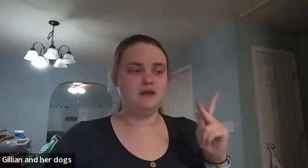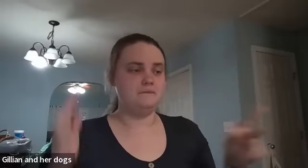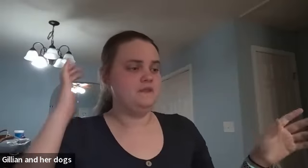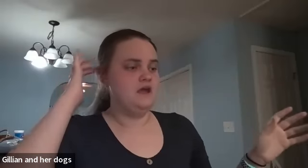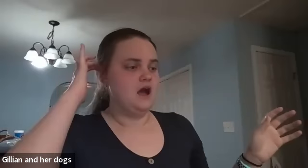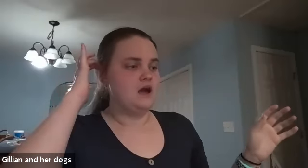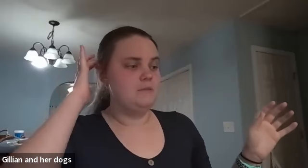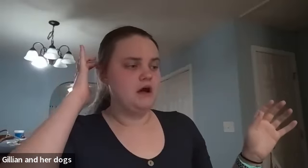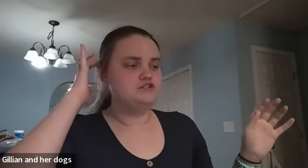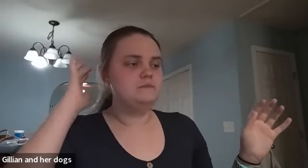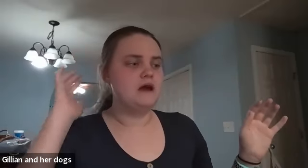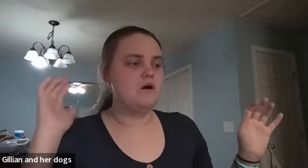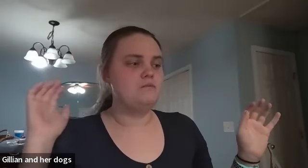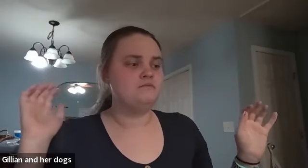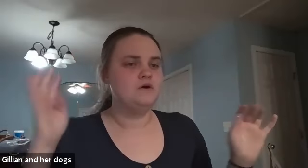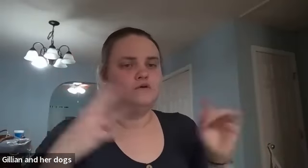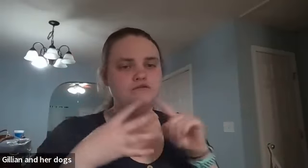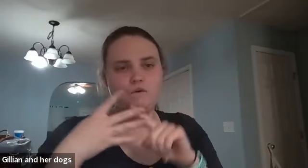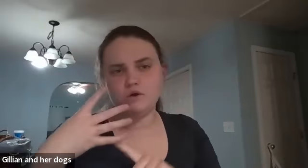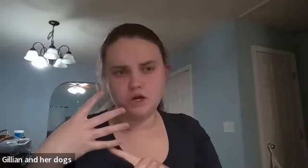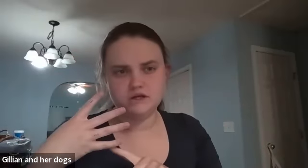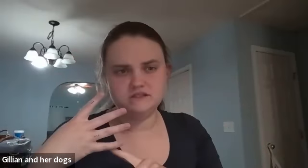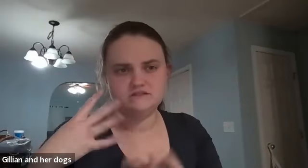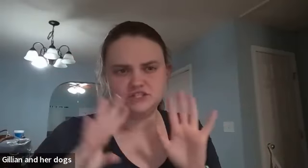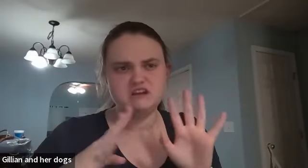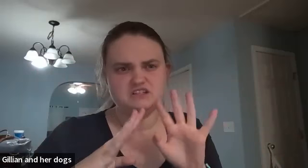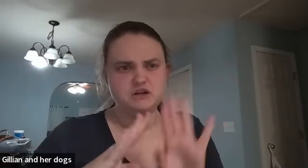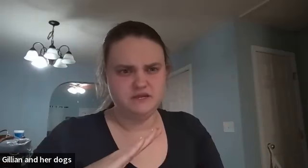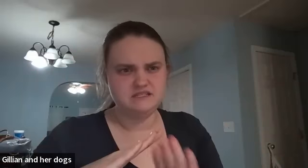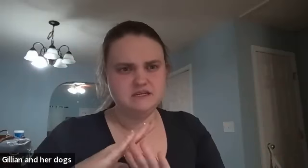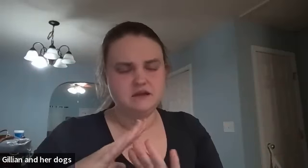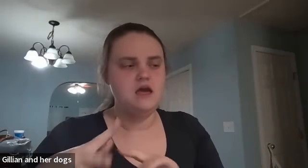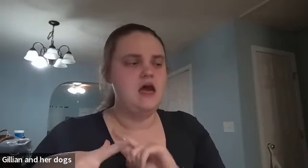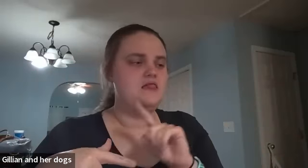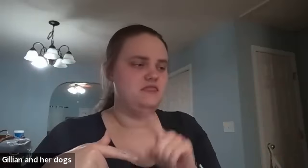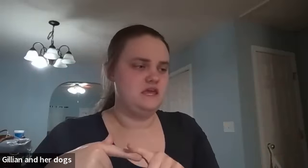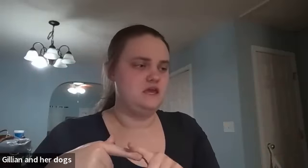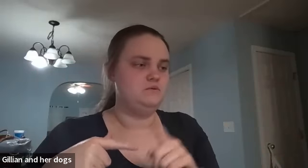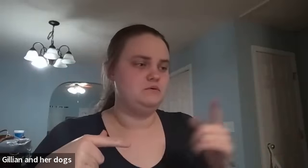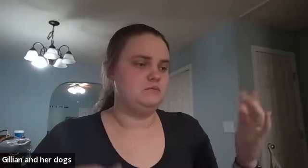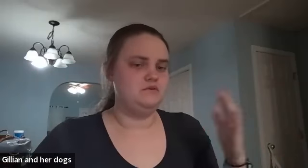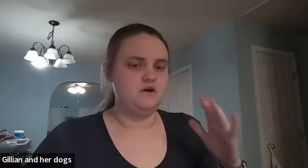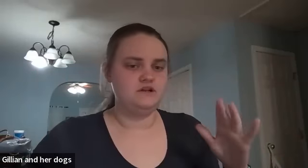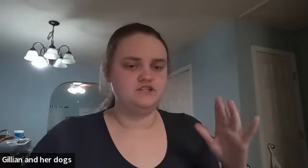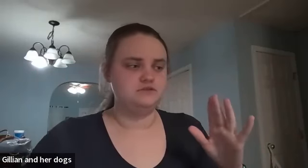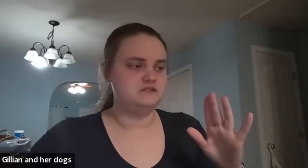okay, I'll do about 4 words, just kind of start basic. And then we will move on to